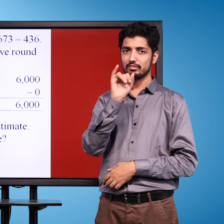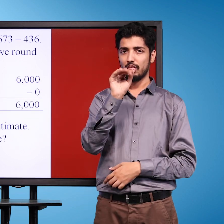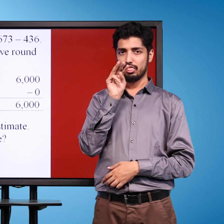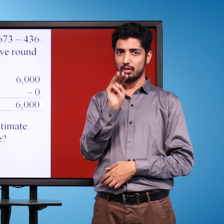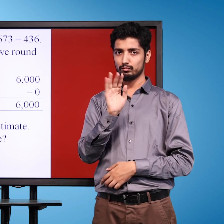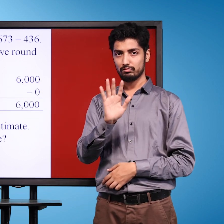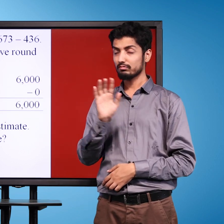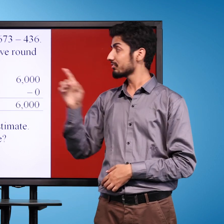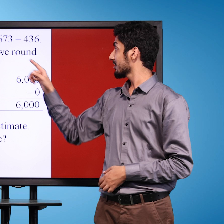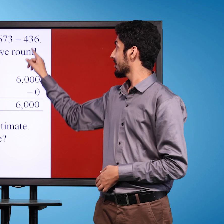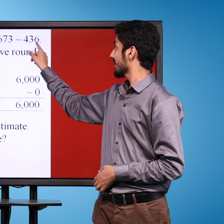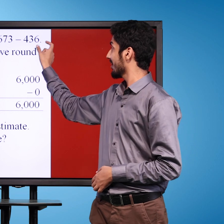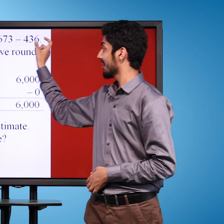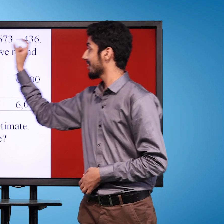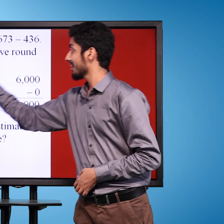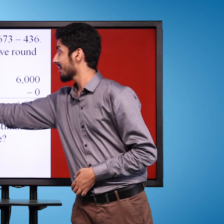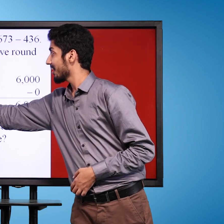5,673 rounds off to 6,000.